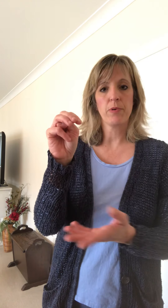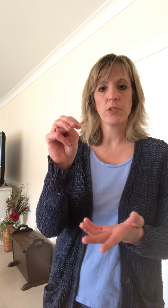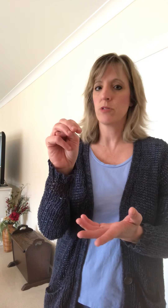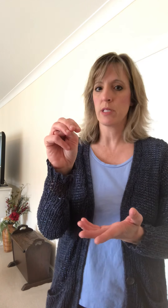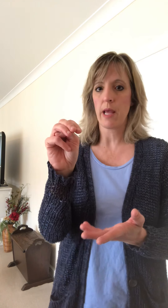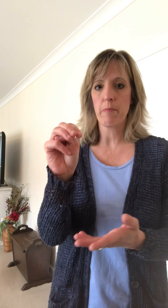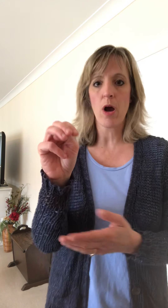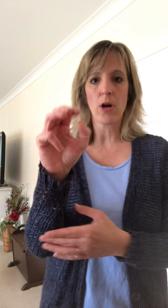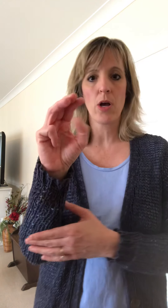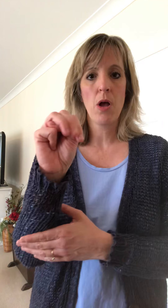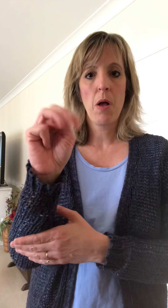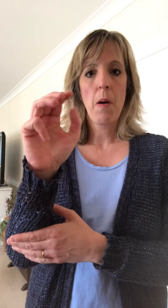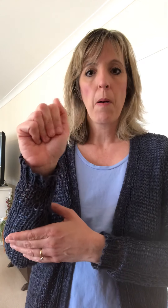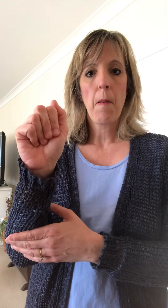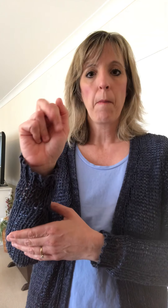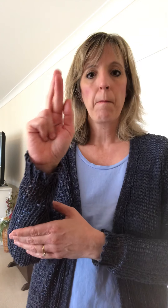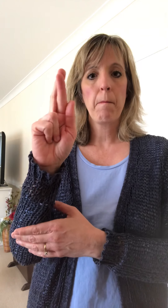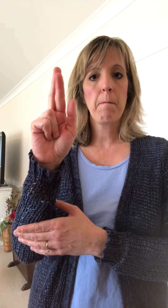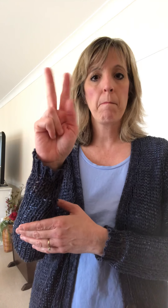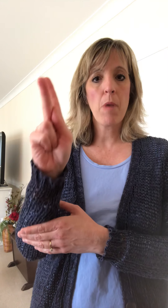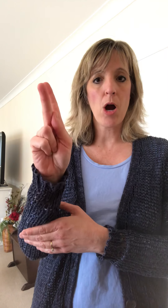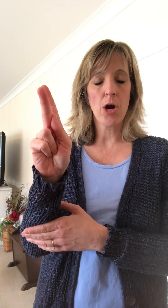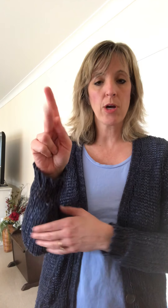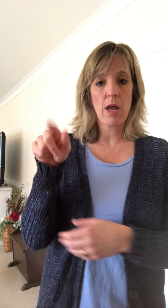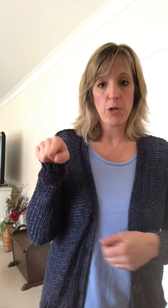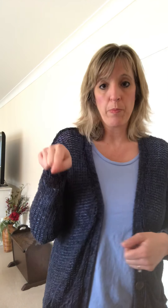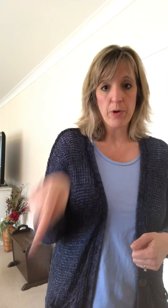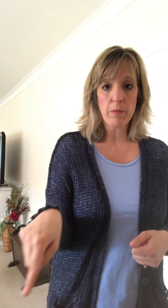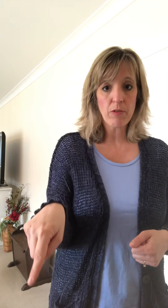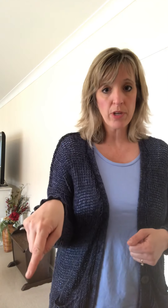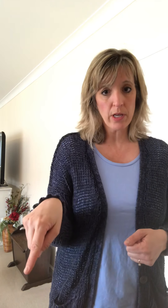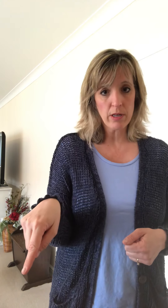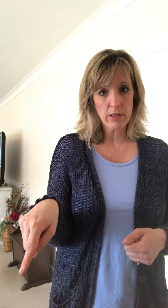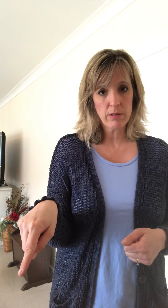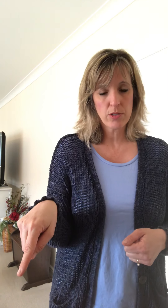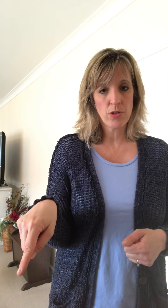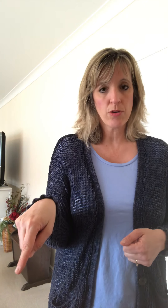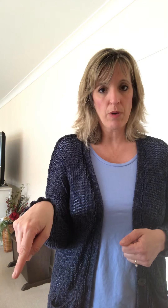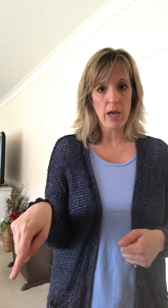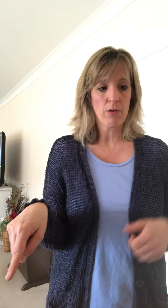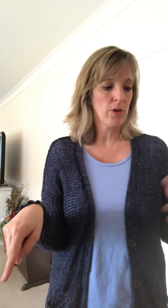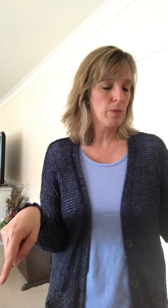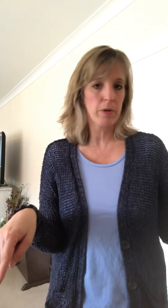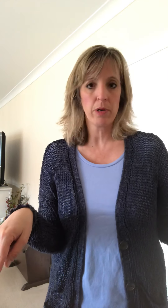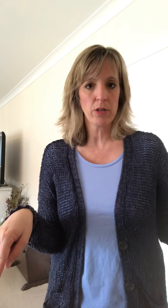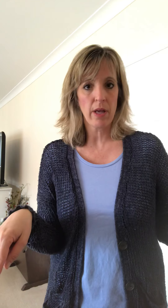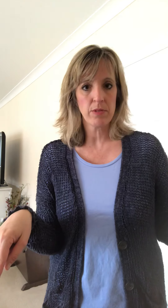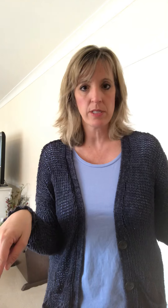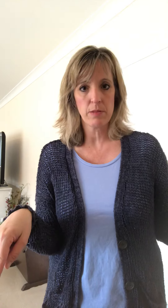use the name Mark. Mark, and you put him over here to your right, or you can put him on your left, it doesn't